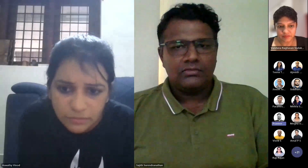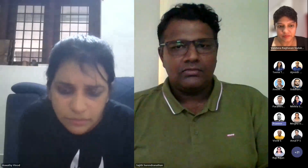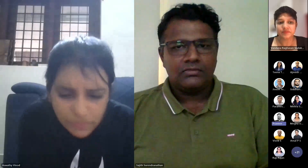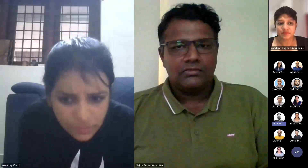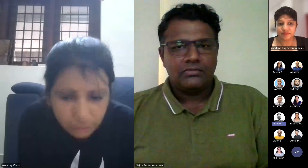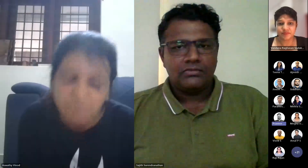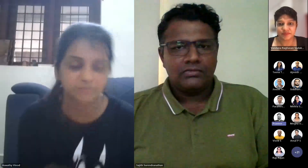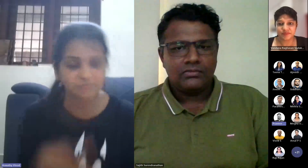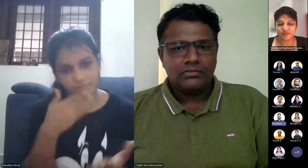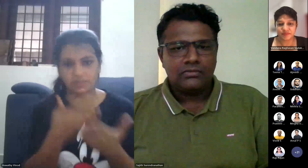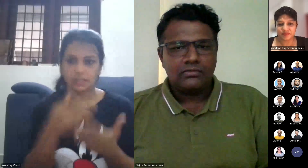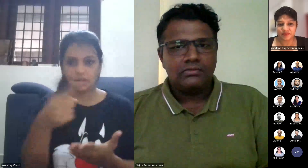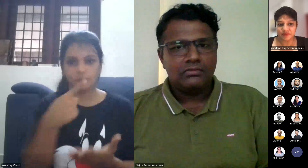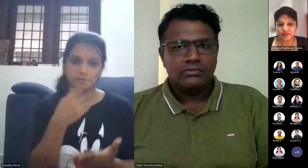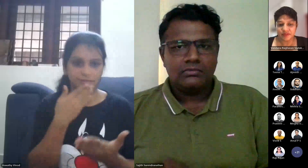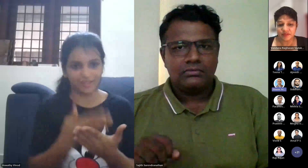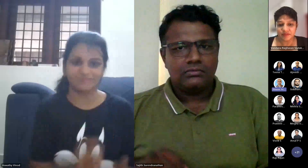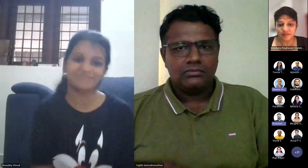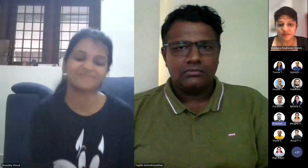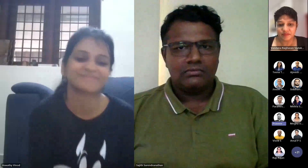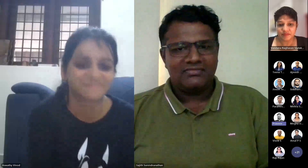Thank you. Thank you. Understood.